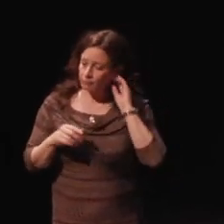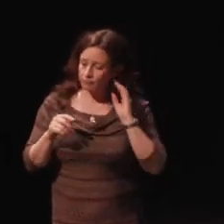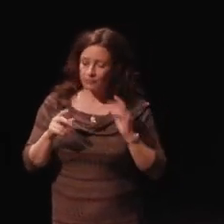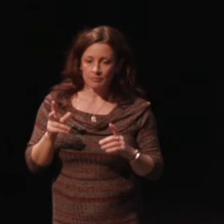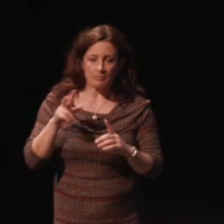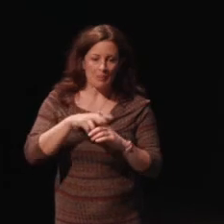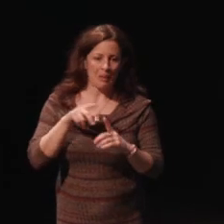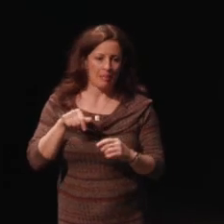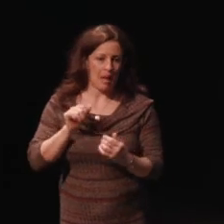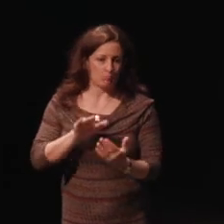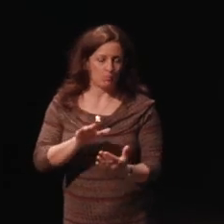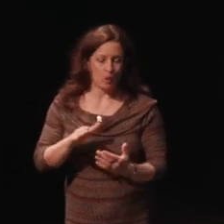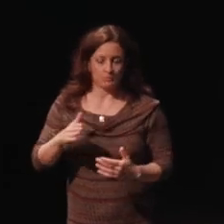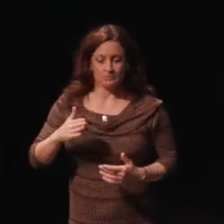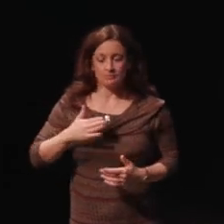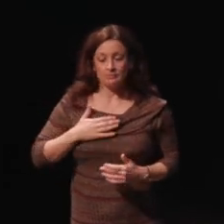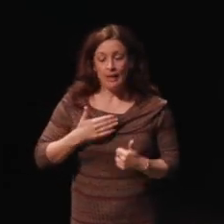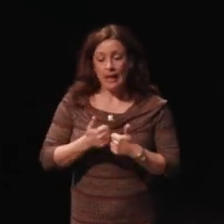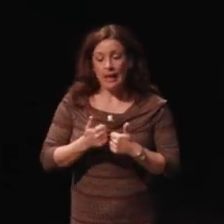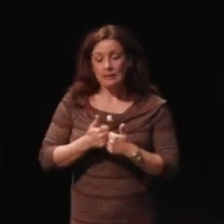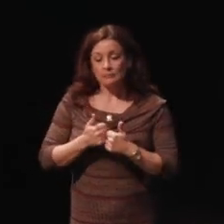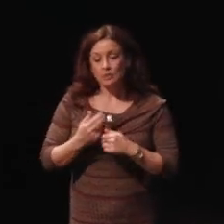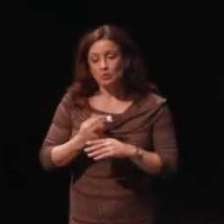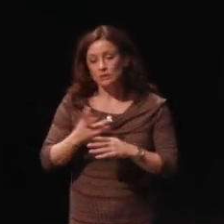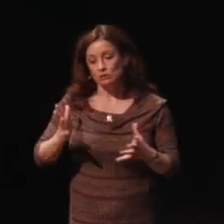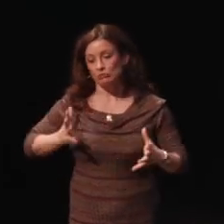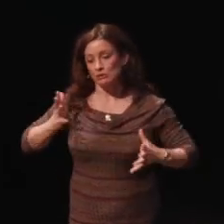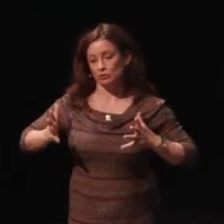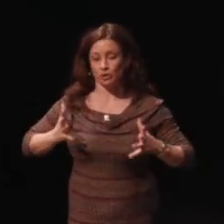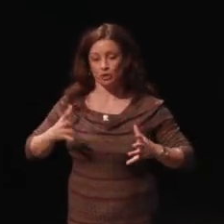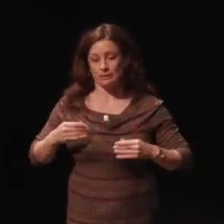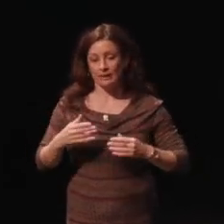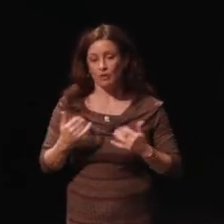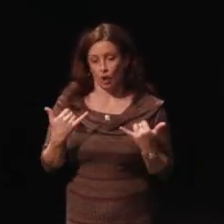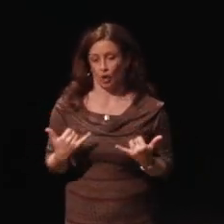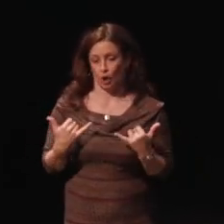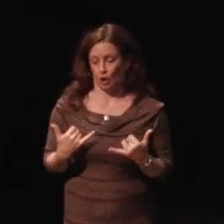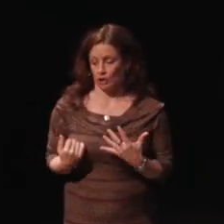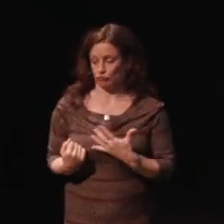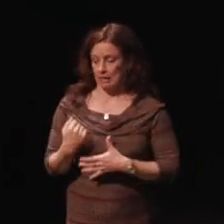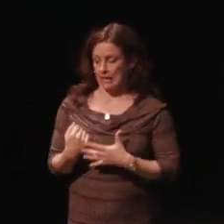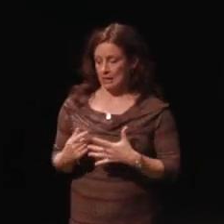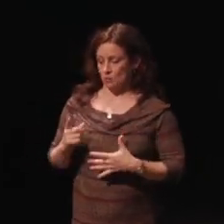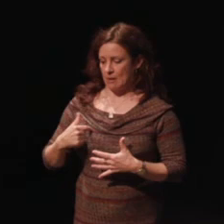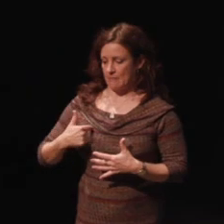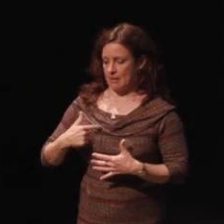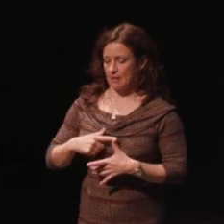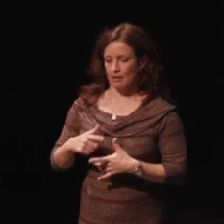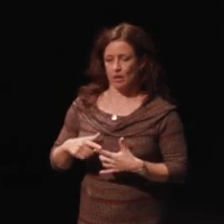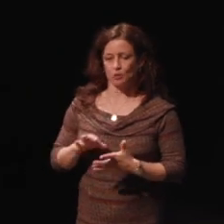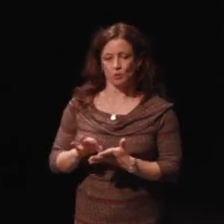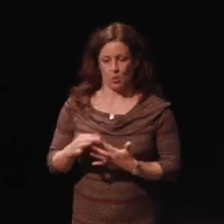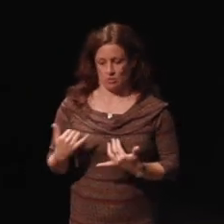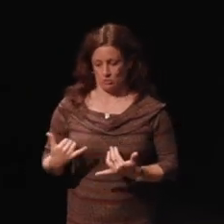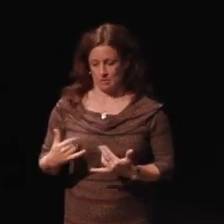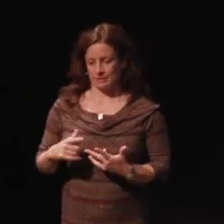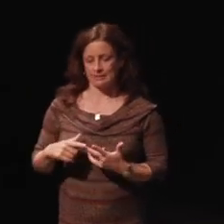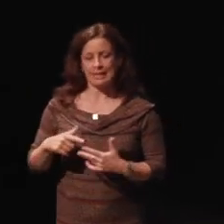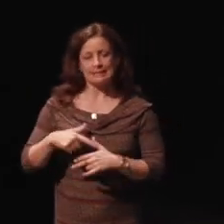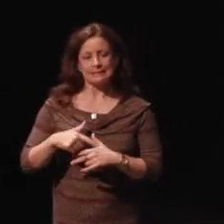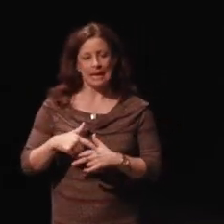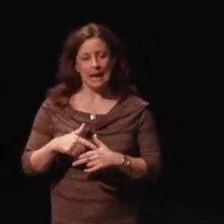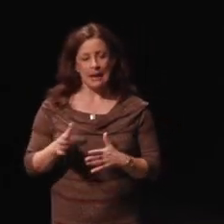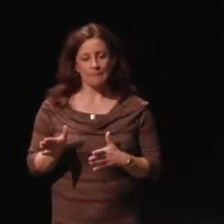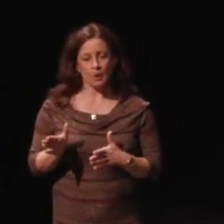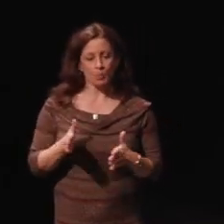game, I used this to as a gesture to get you your current ranking, your current score, the current time, the moves